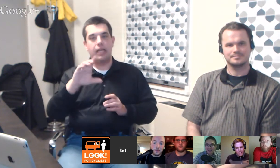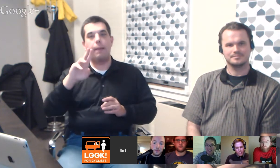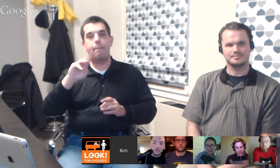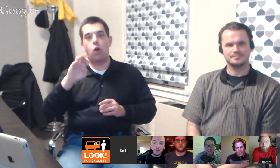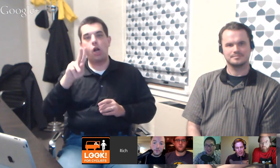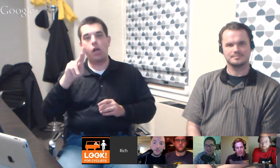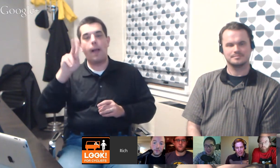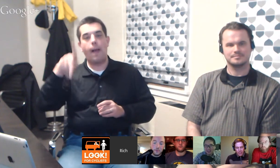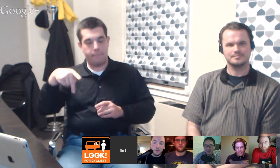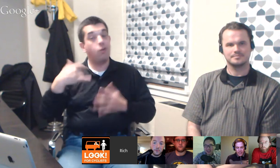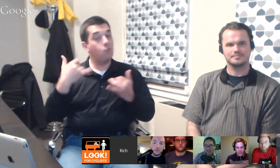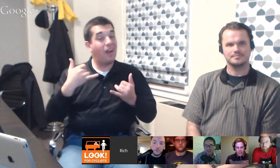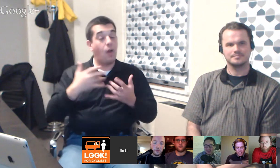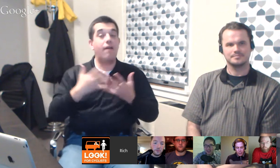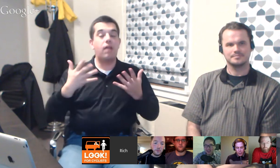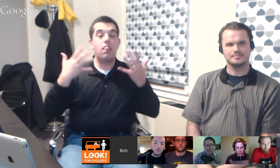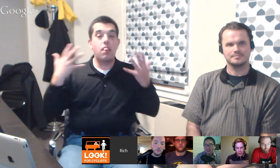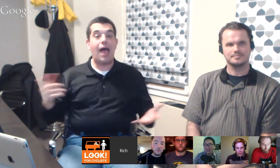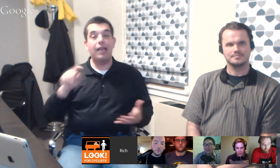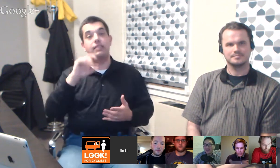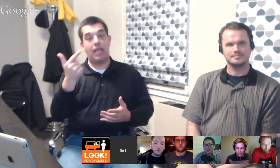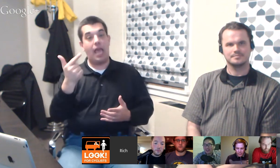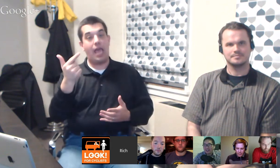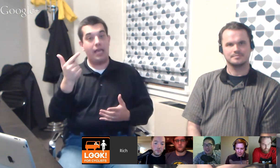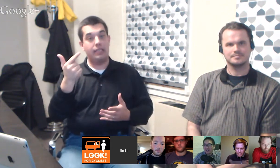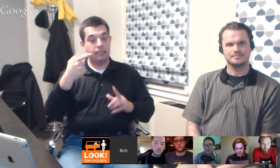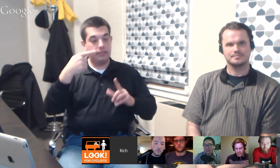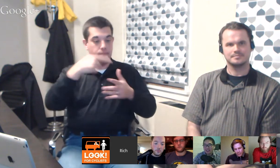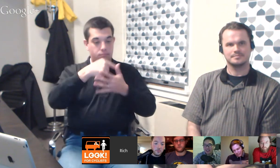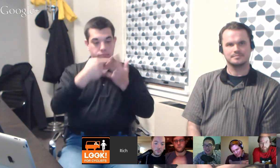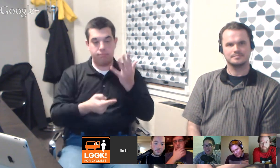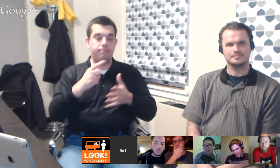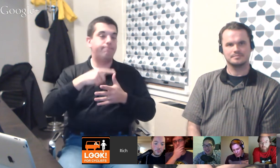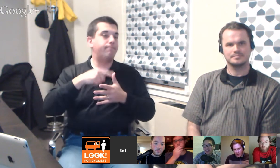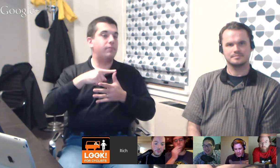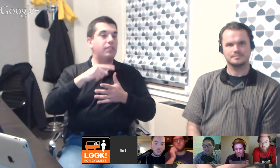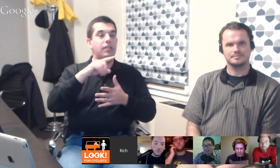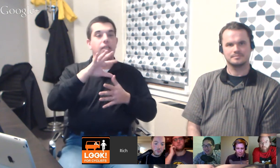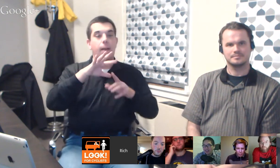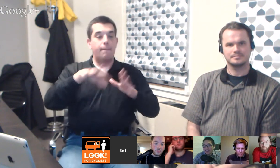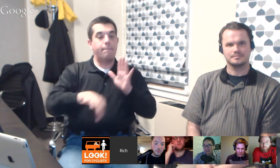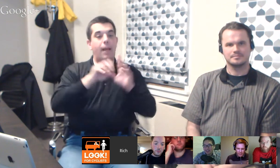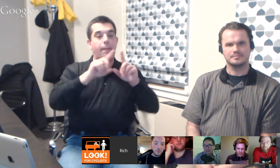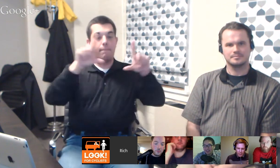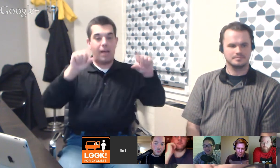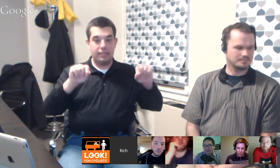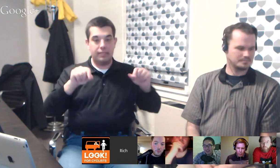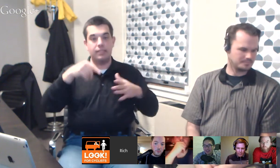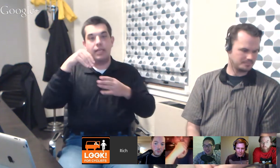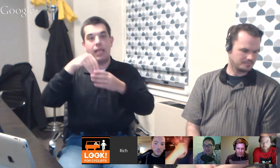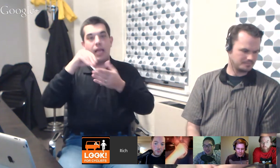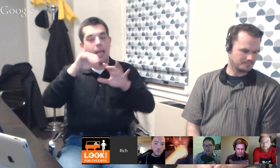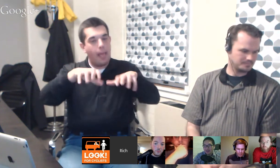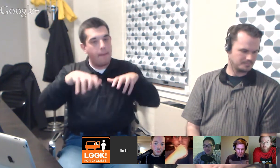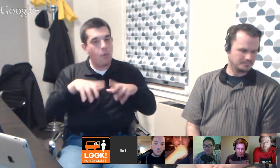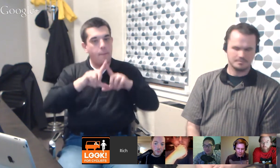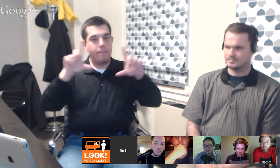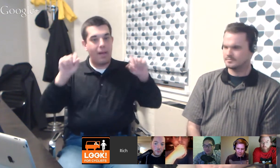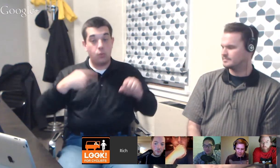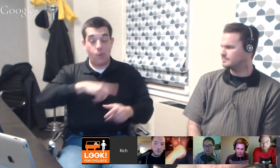and right now we have a lot of tags to do things like select boxes, input boxes, and we hope that